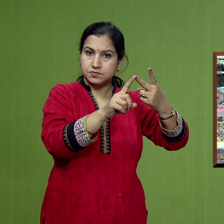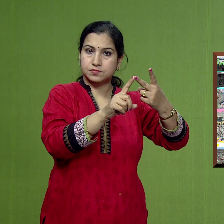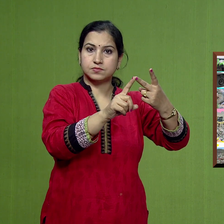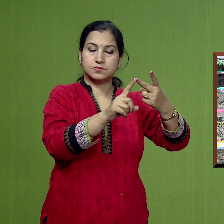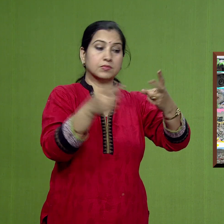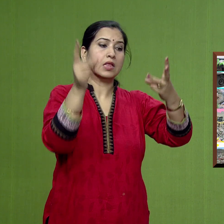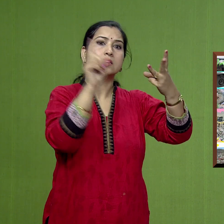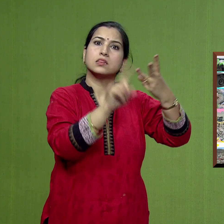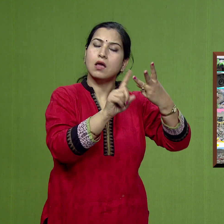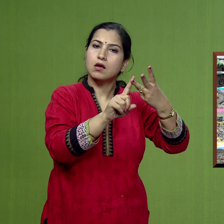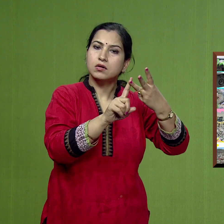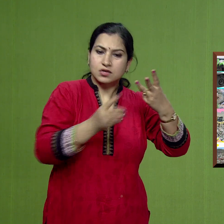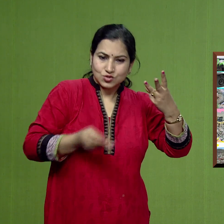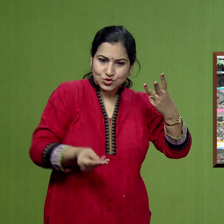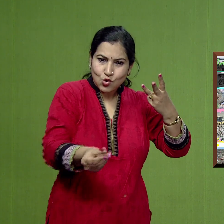The third is soil pollution.